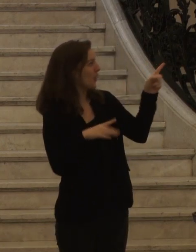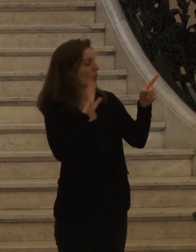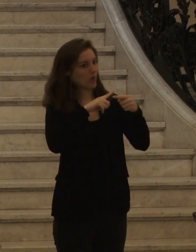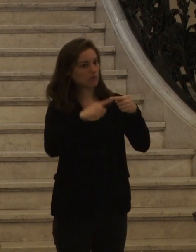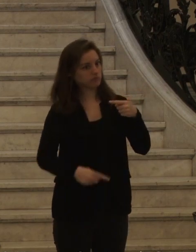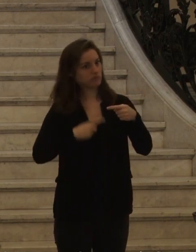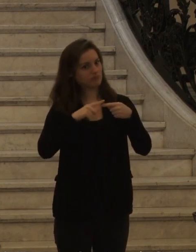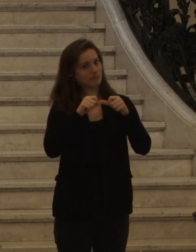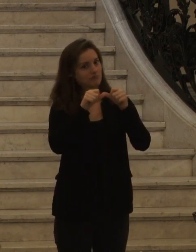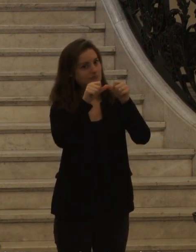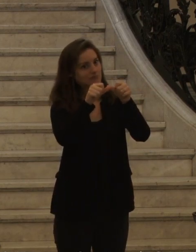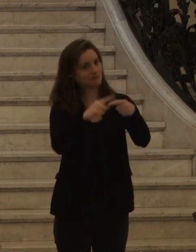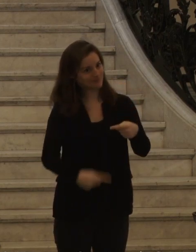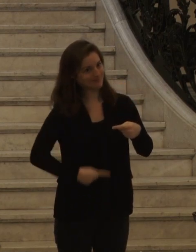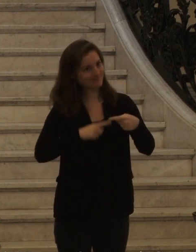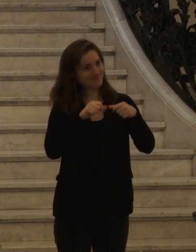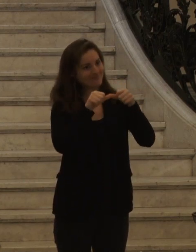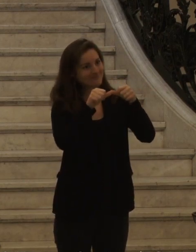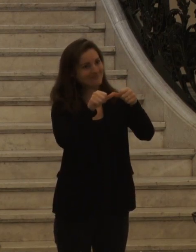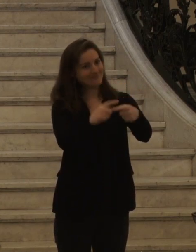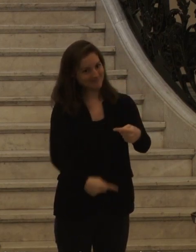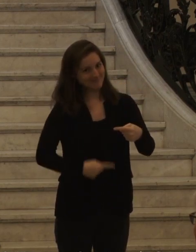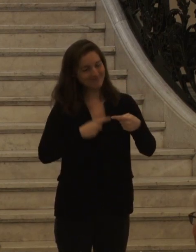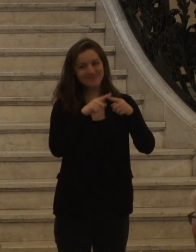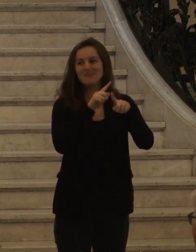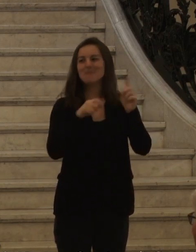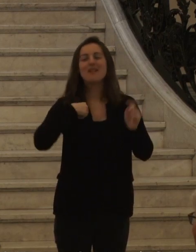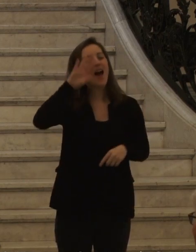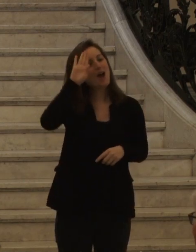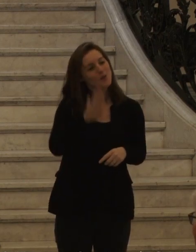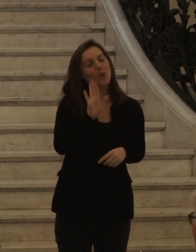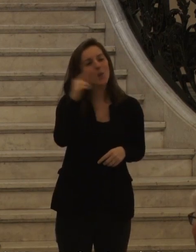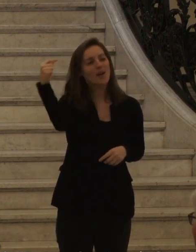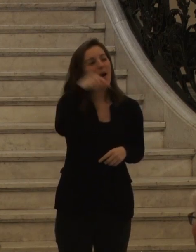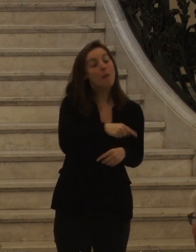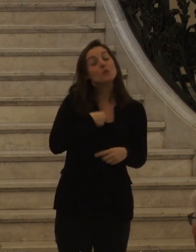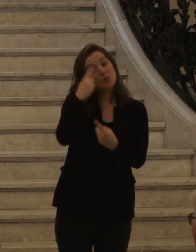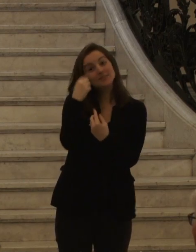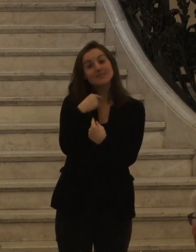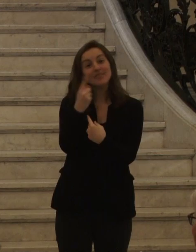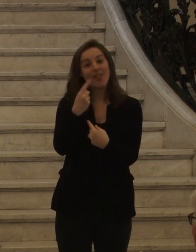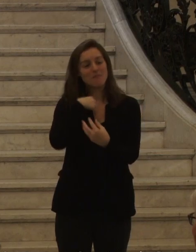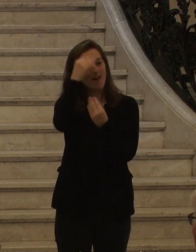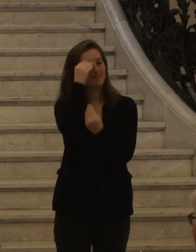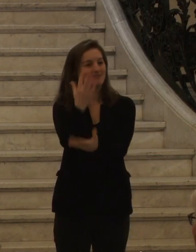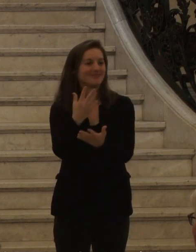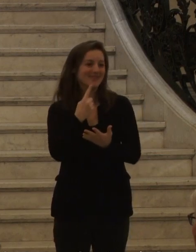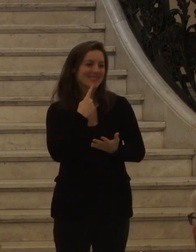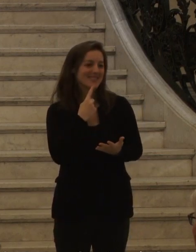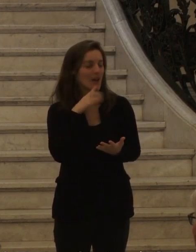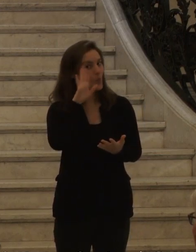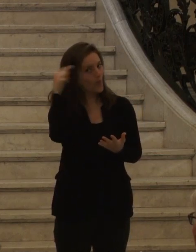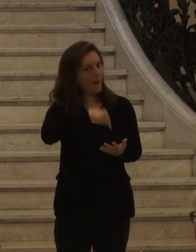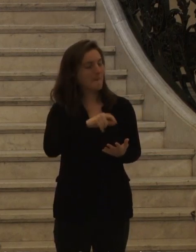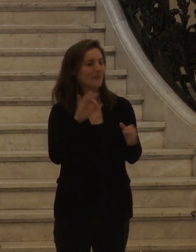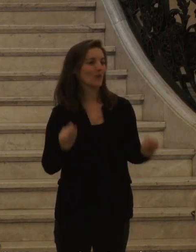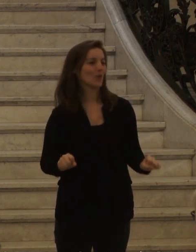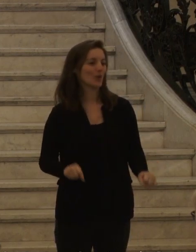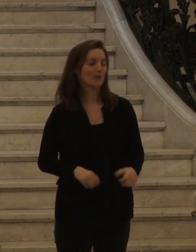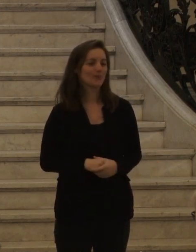loop, but I knew I know he would be here if he could have been. You can tell him I said that. But I also want